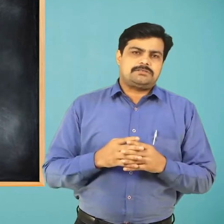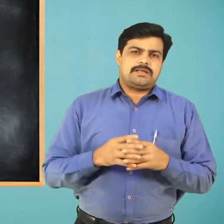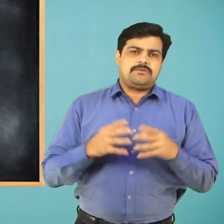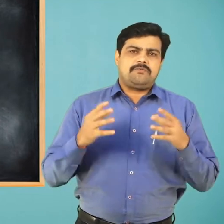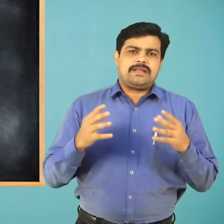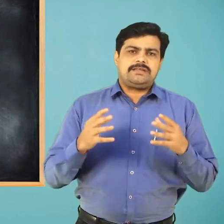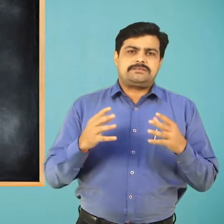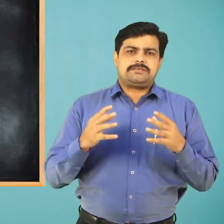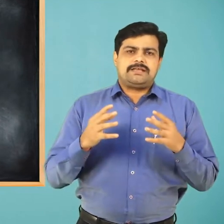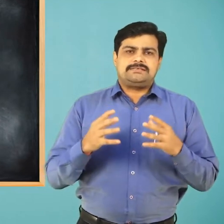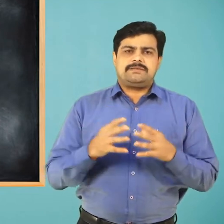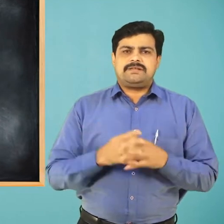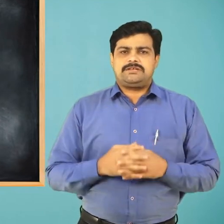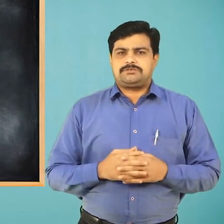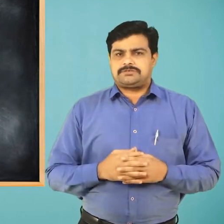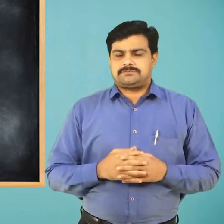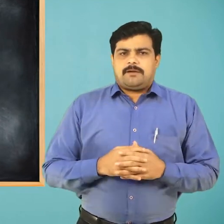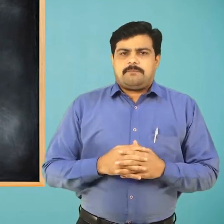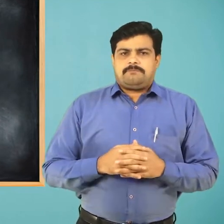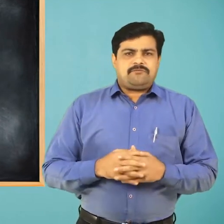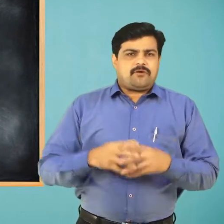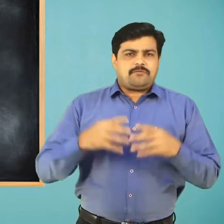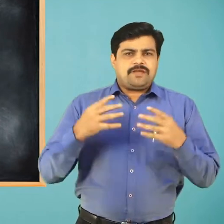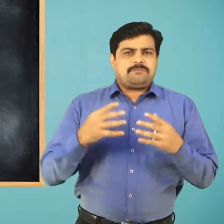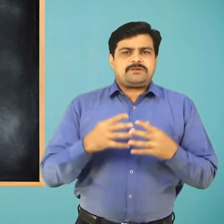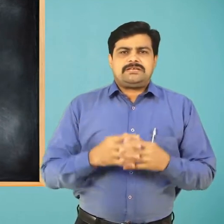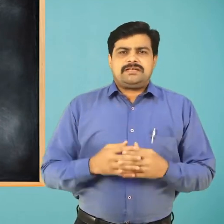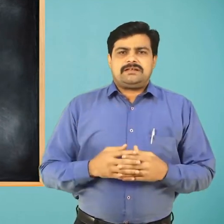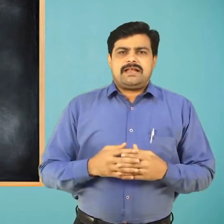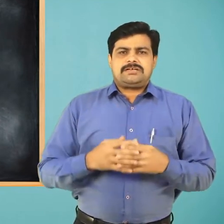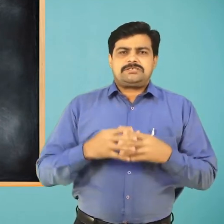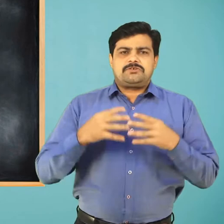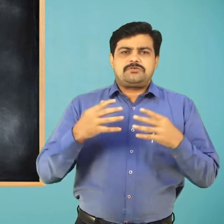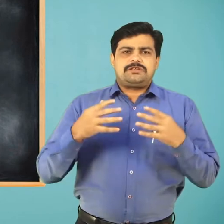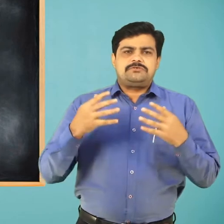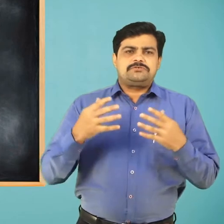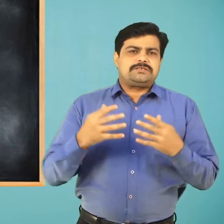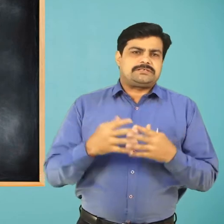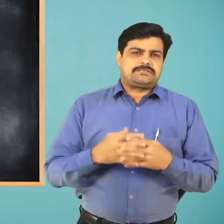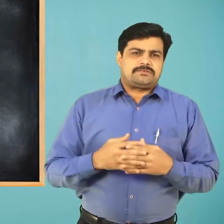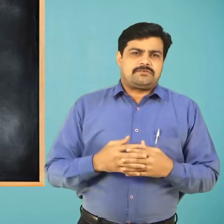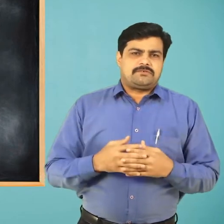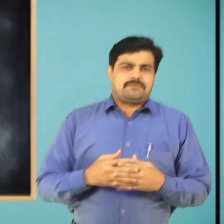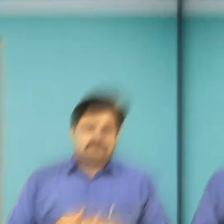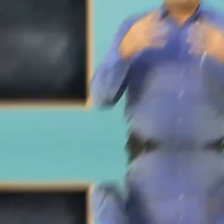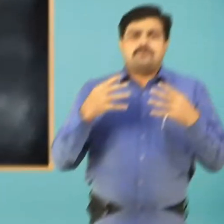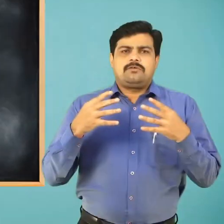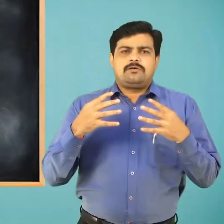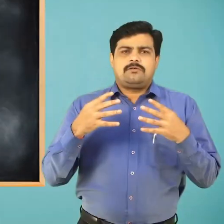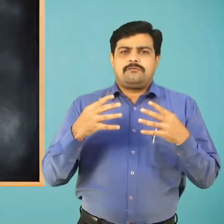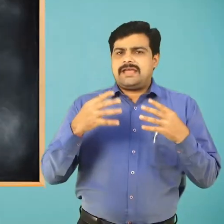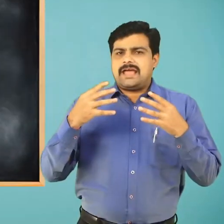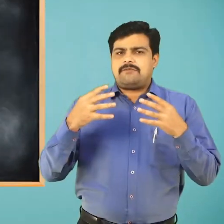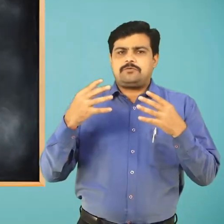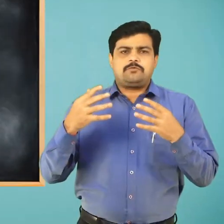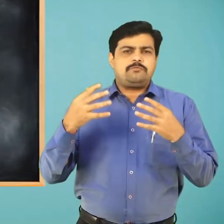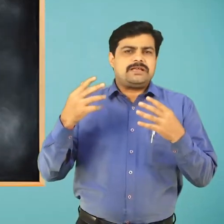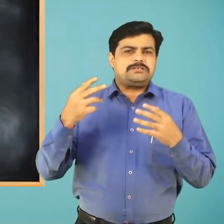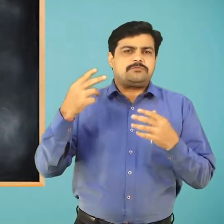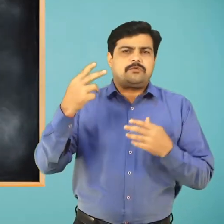in various examinations. Before we proceed, let's know the uses. We have two major